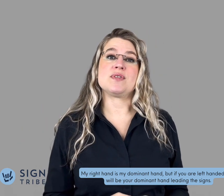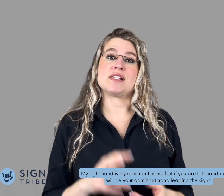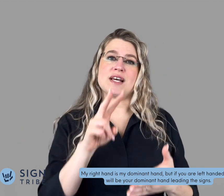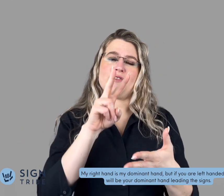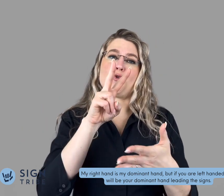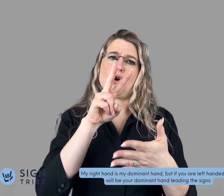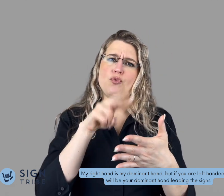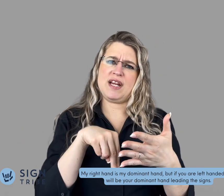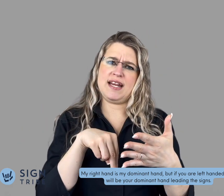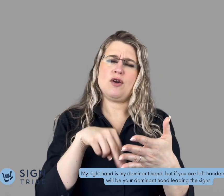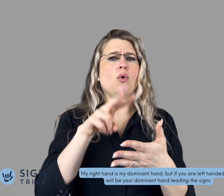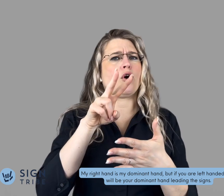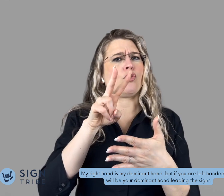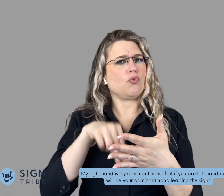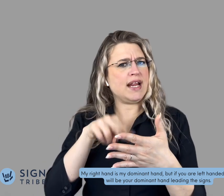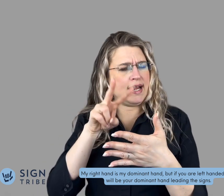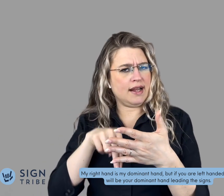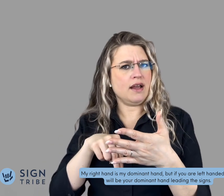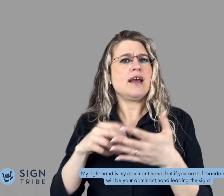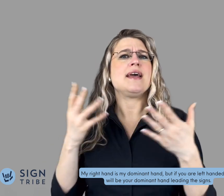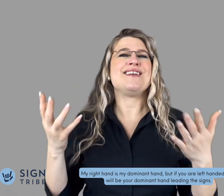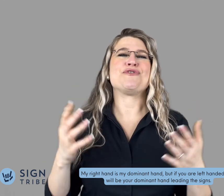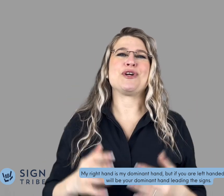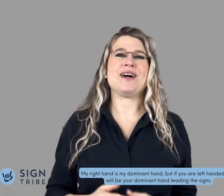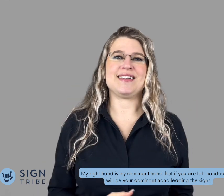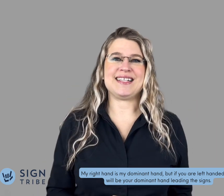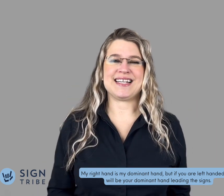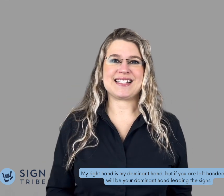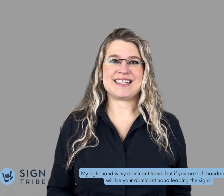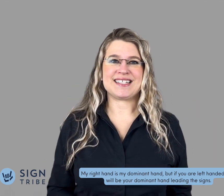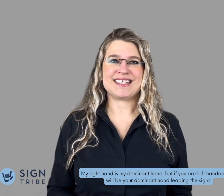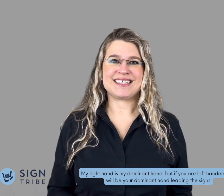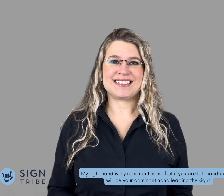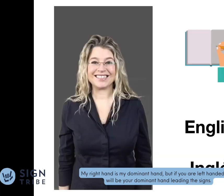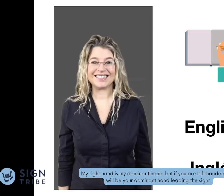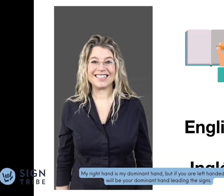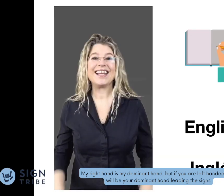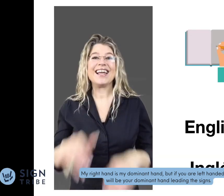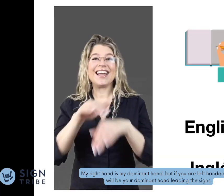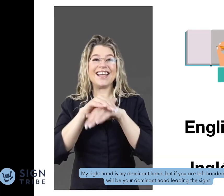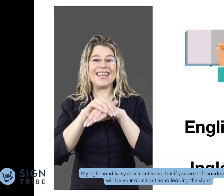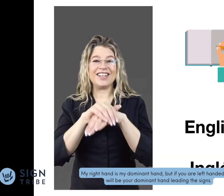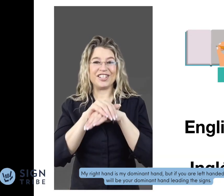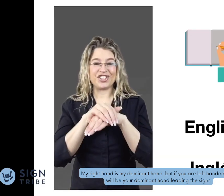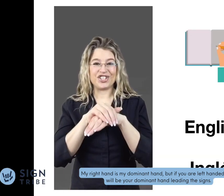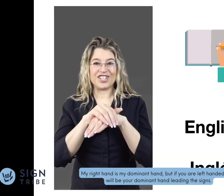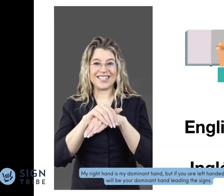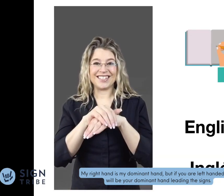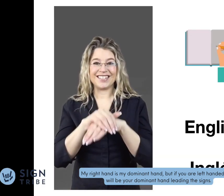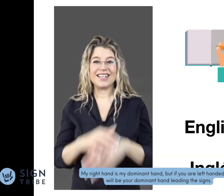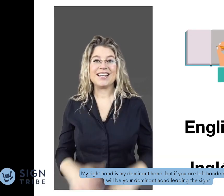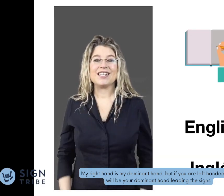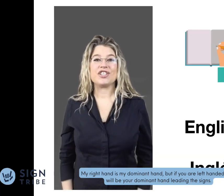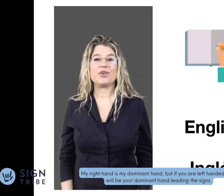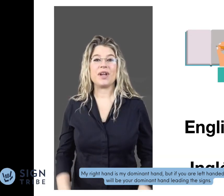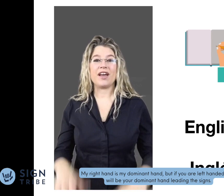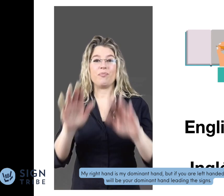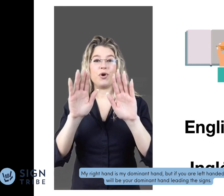sign for read or reading in different contexts. English. So you're going to have both